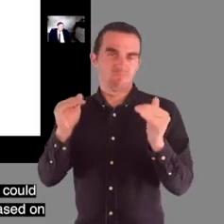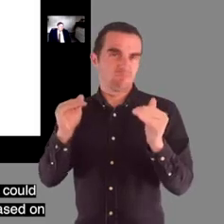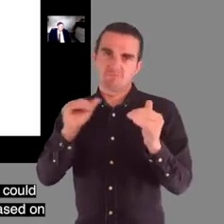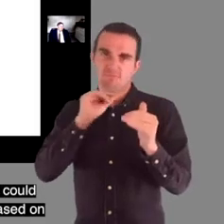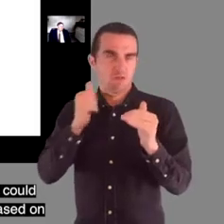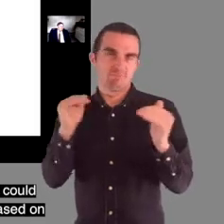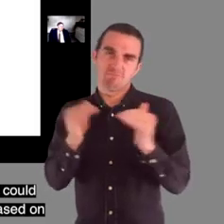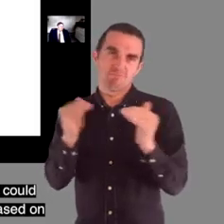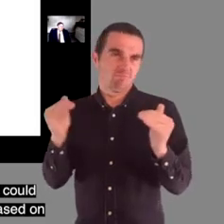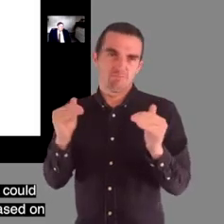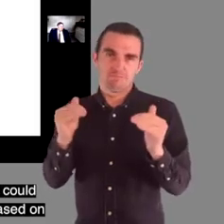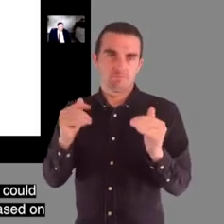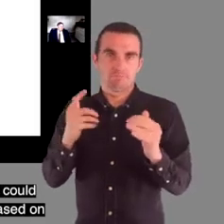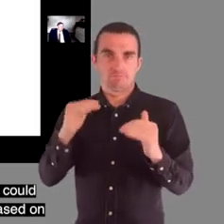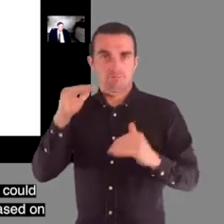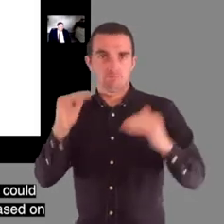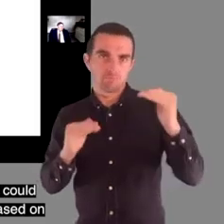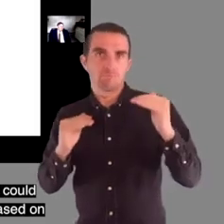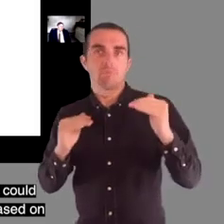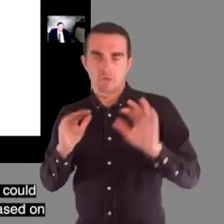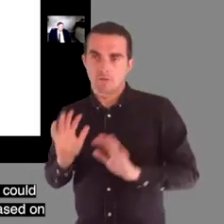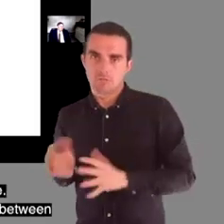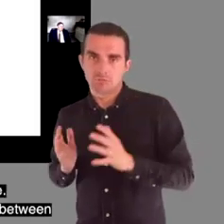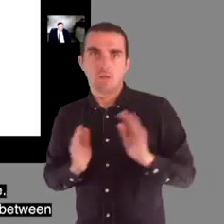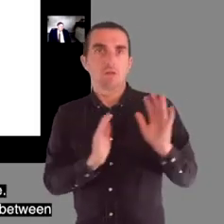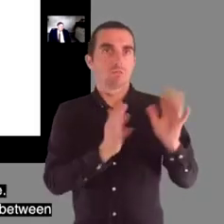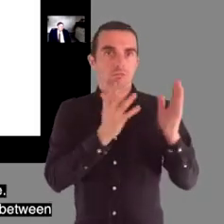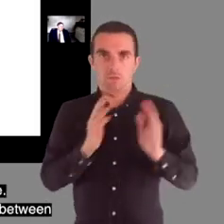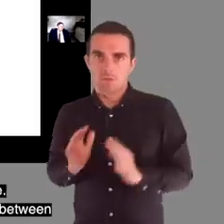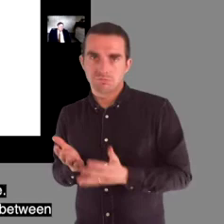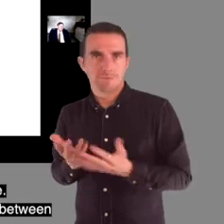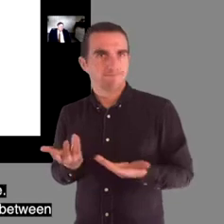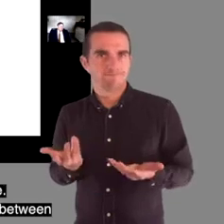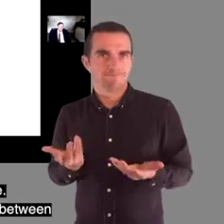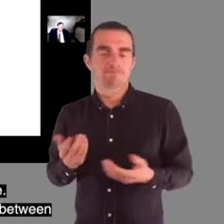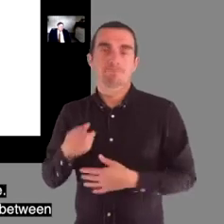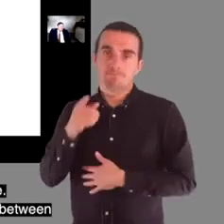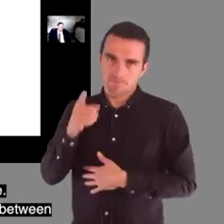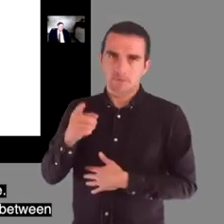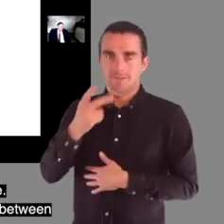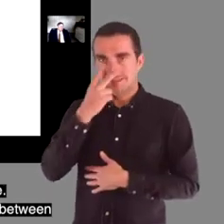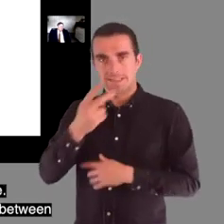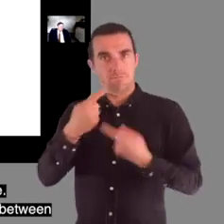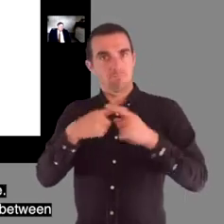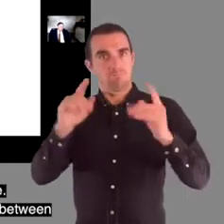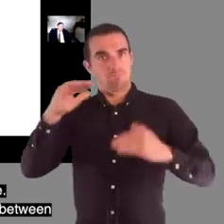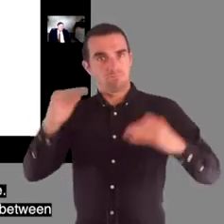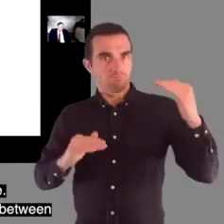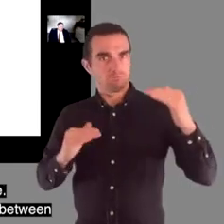promote equality when it was based on inequality, on the principle.